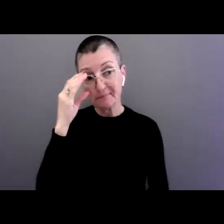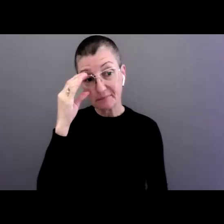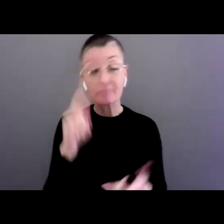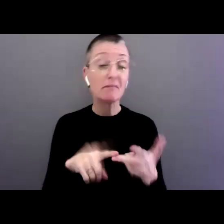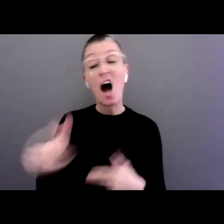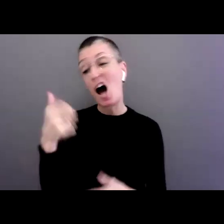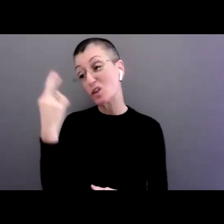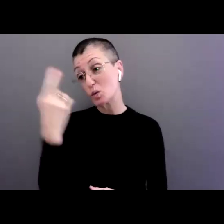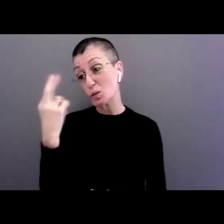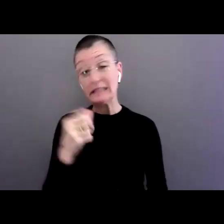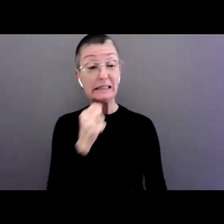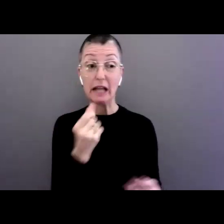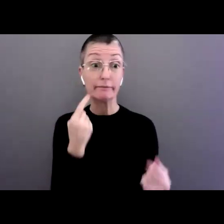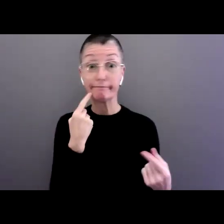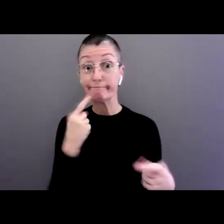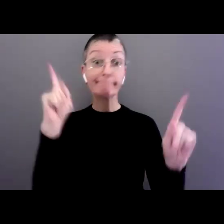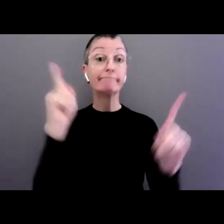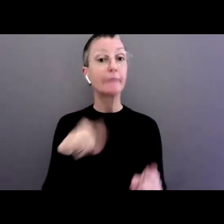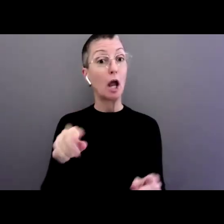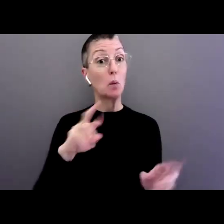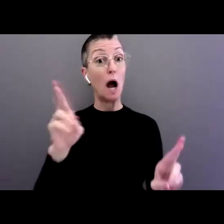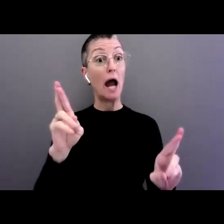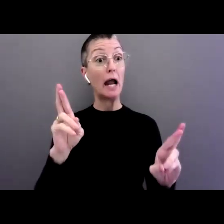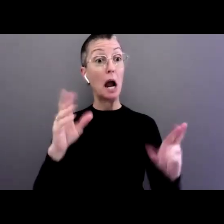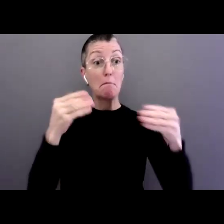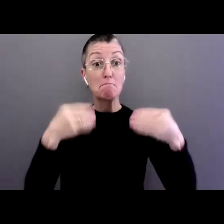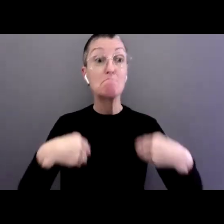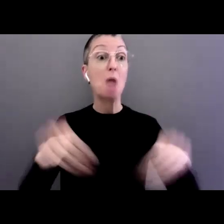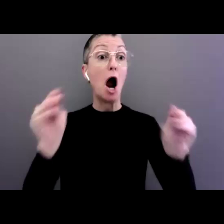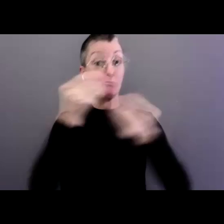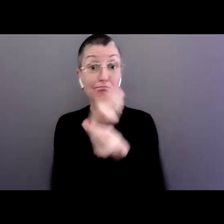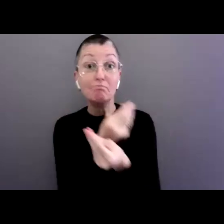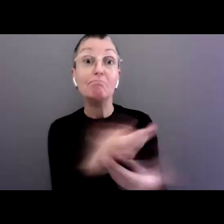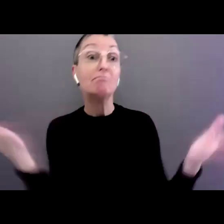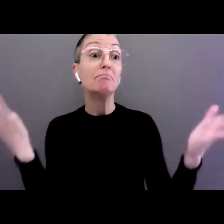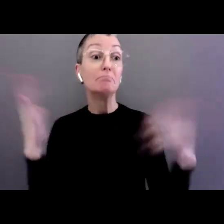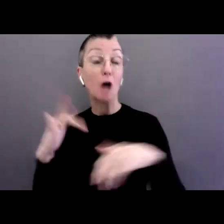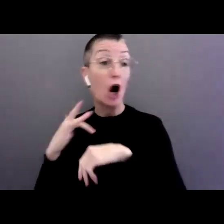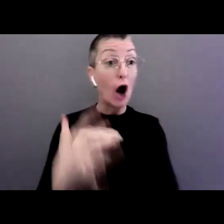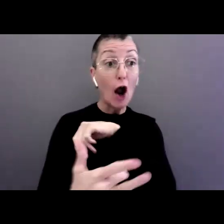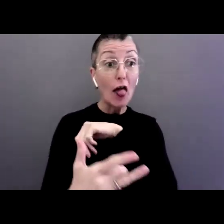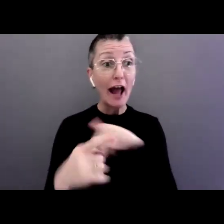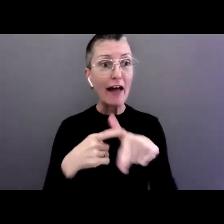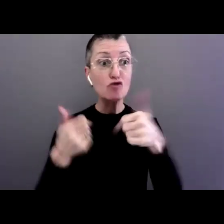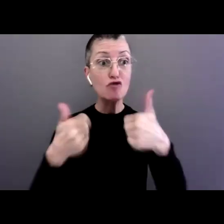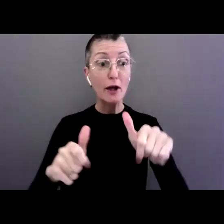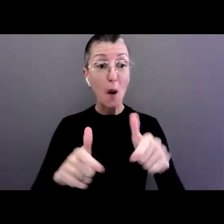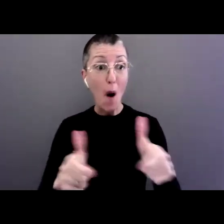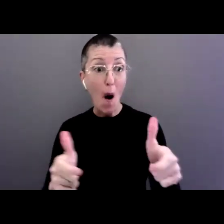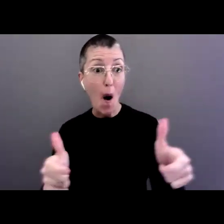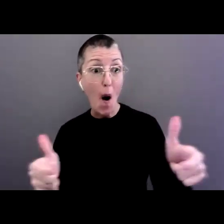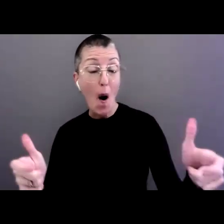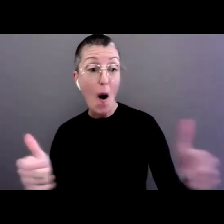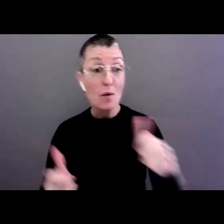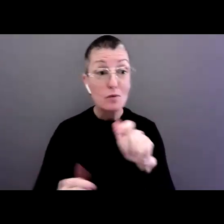the last is they go to market way too early and they try to scale way too fast. And that's kind of where I